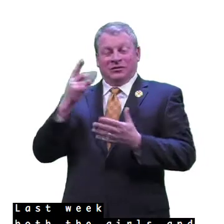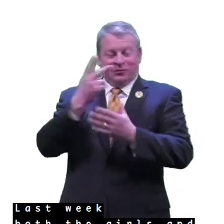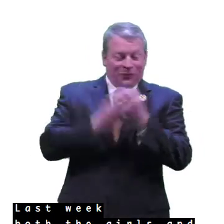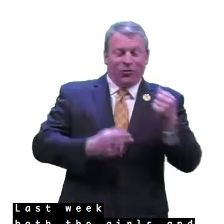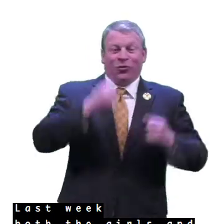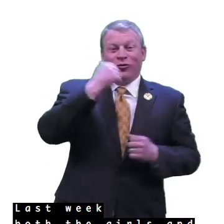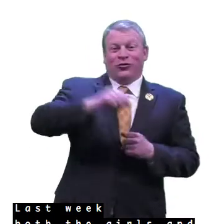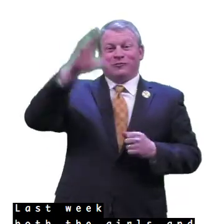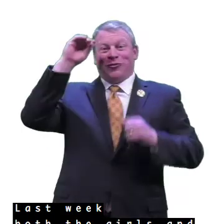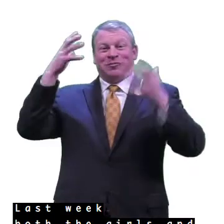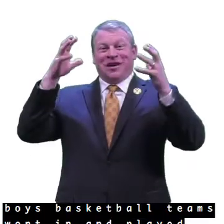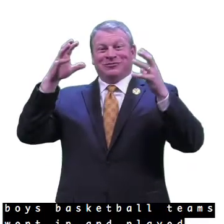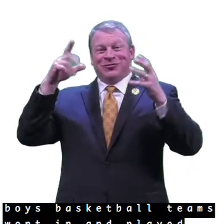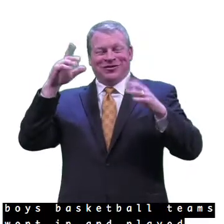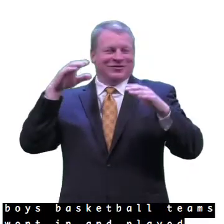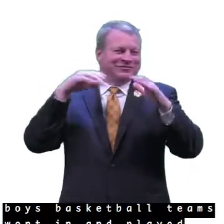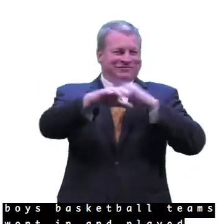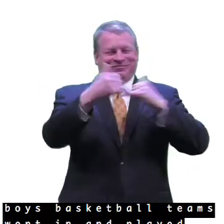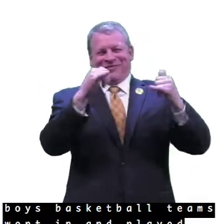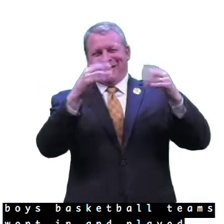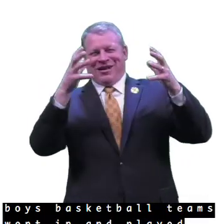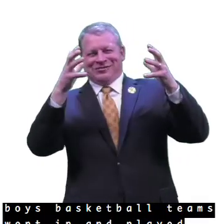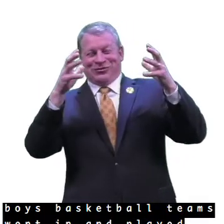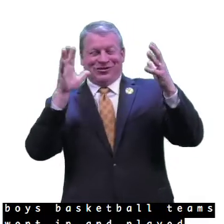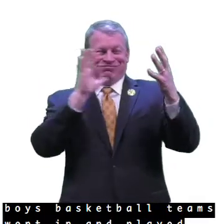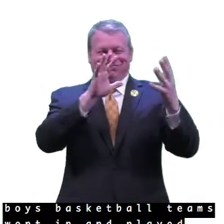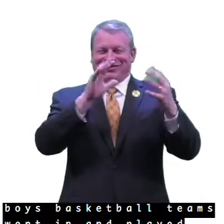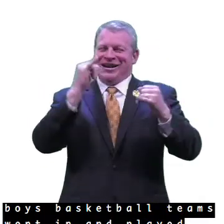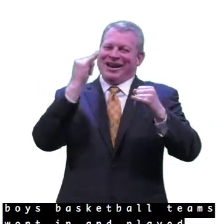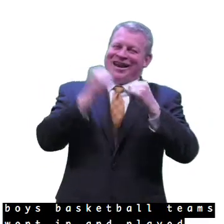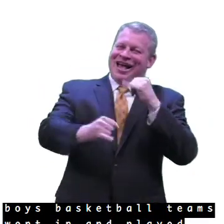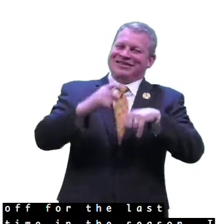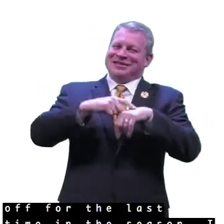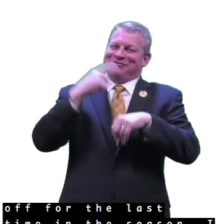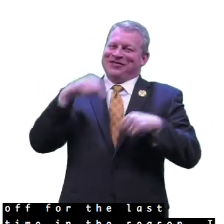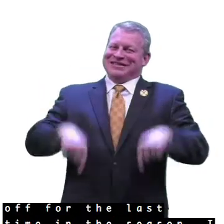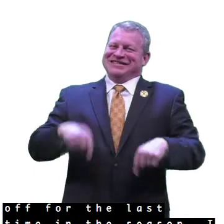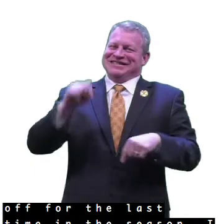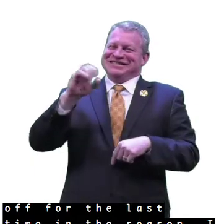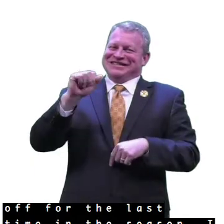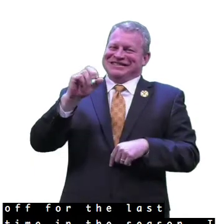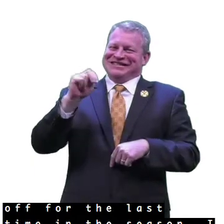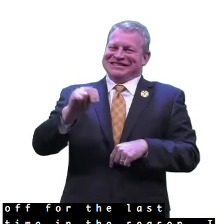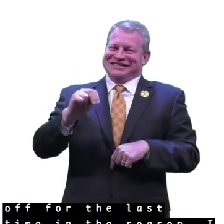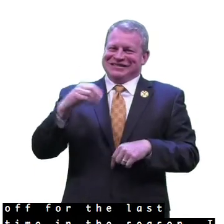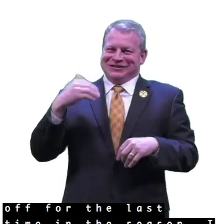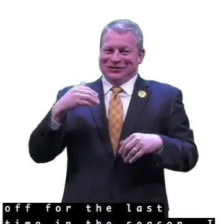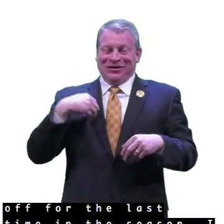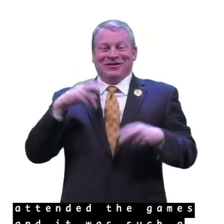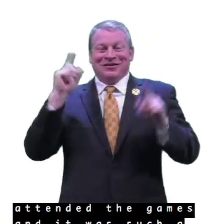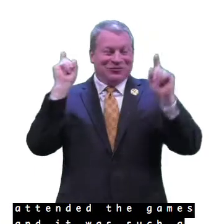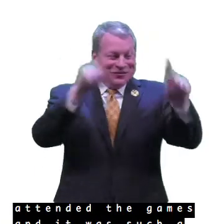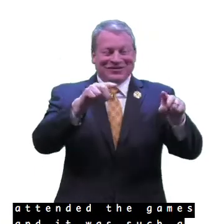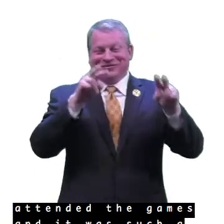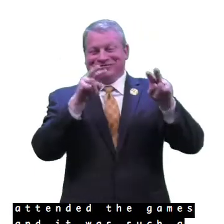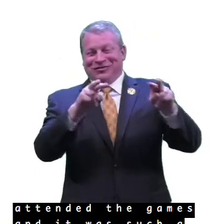Last week, both the girls and boys basketball teams went in and played off for the last time in the season. I attended the